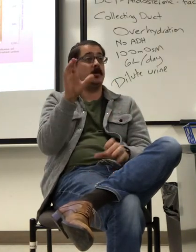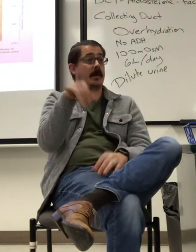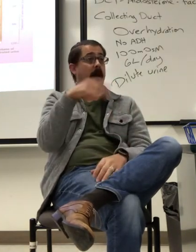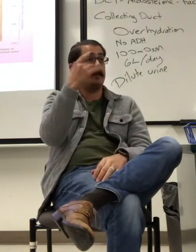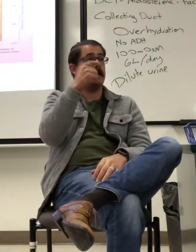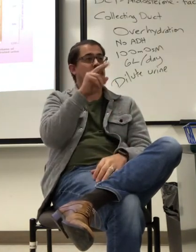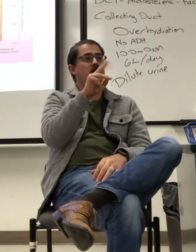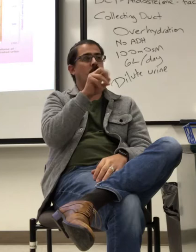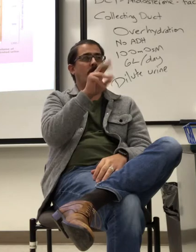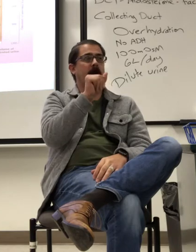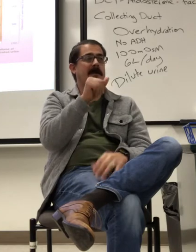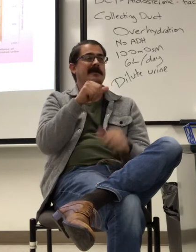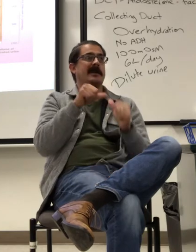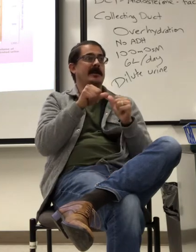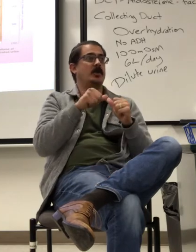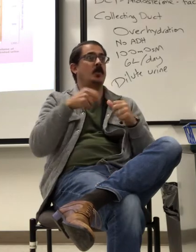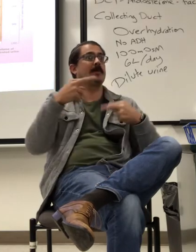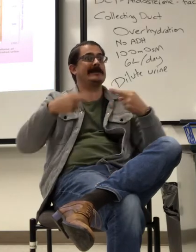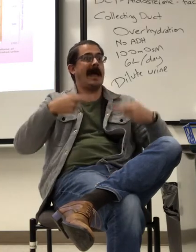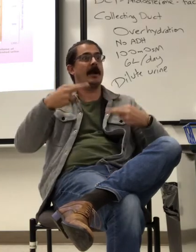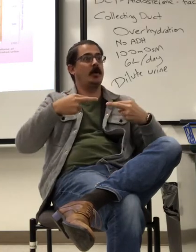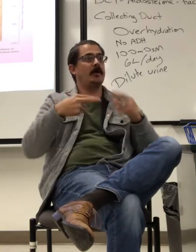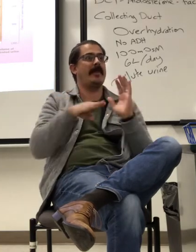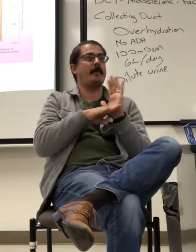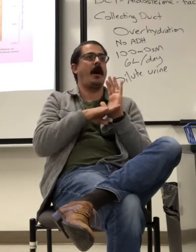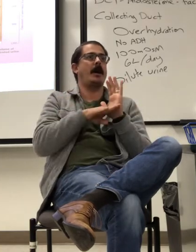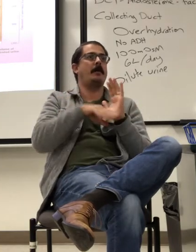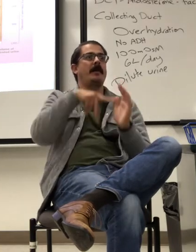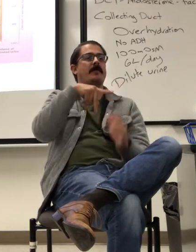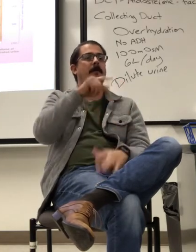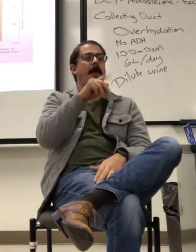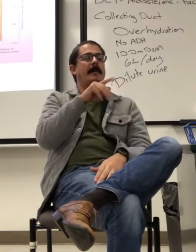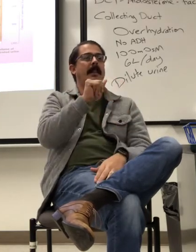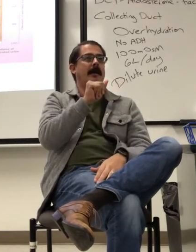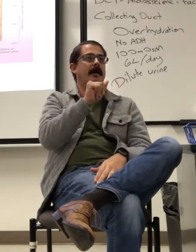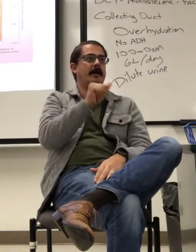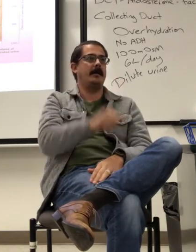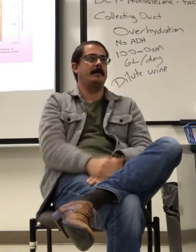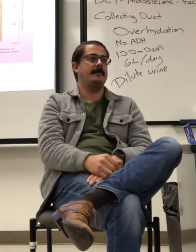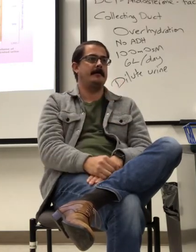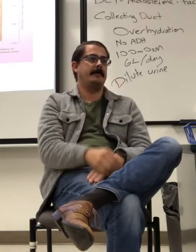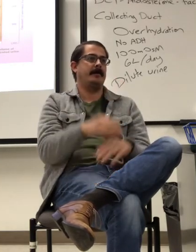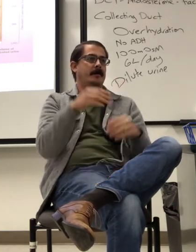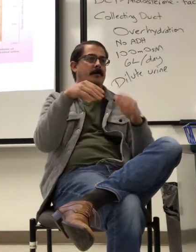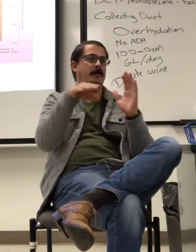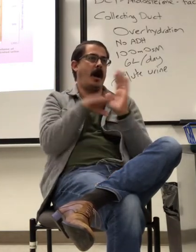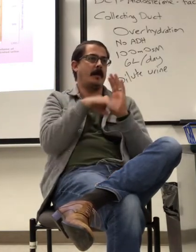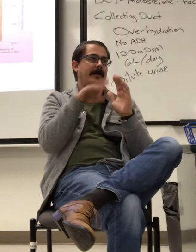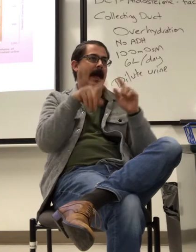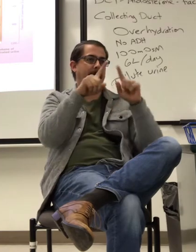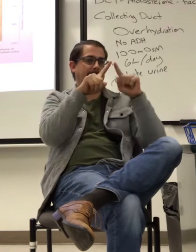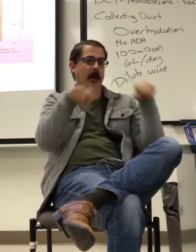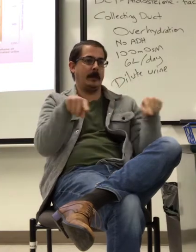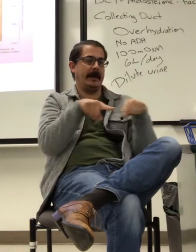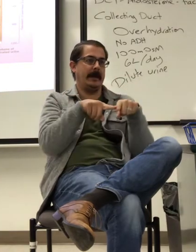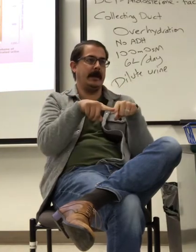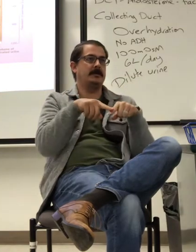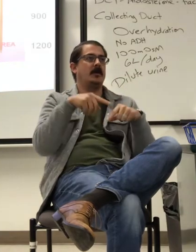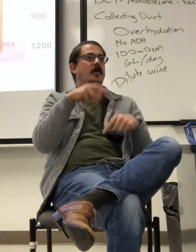is continually recycled at the bottom of the papilla, or at the bottom of the pyramid. So urea